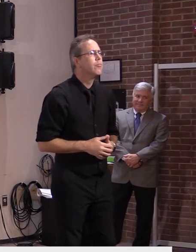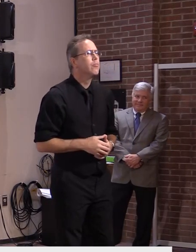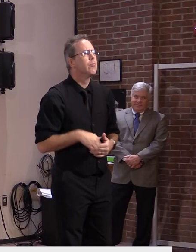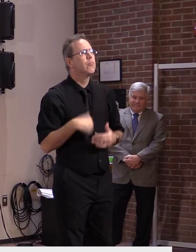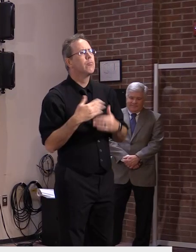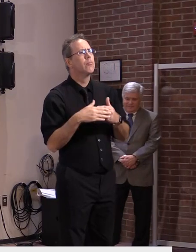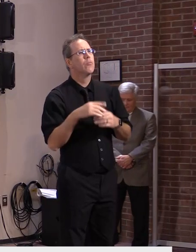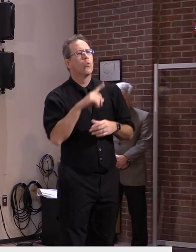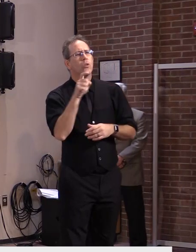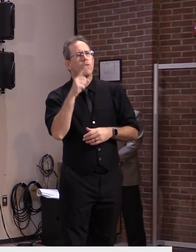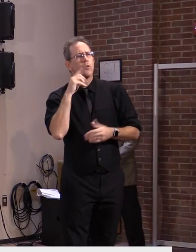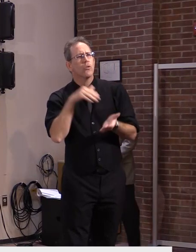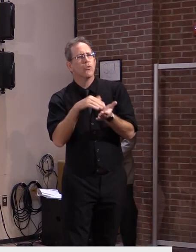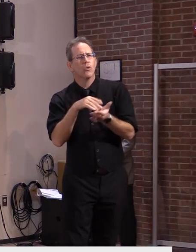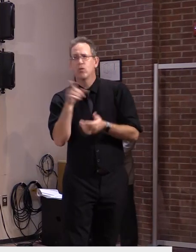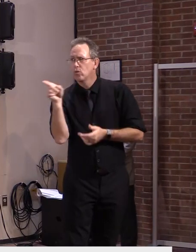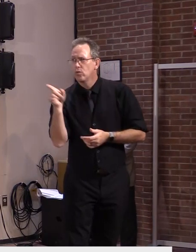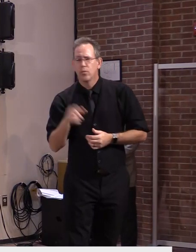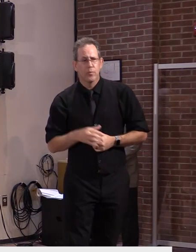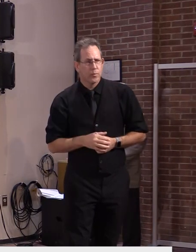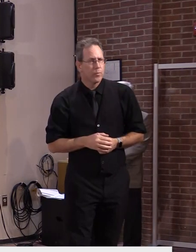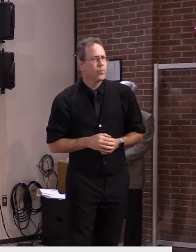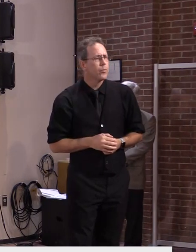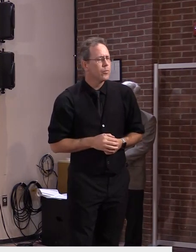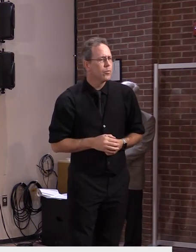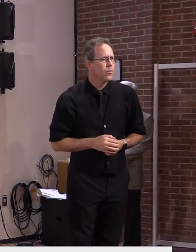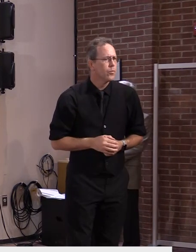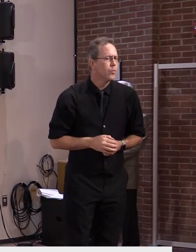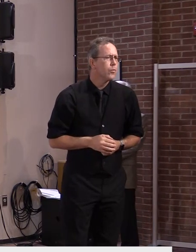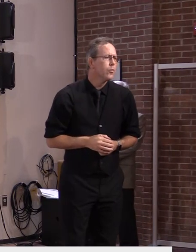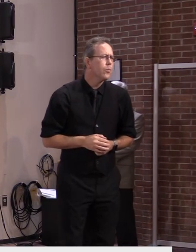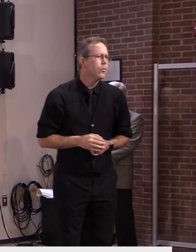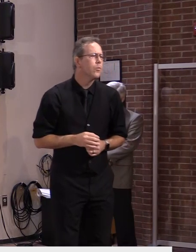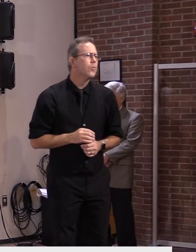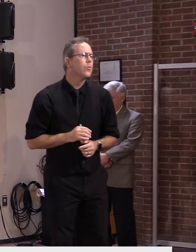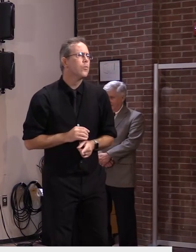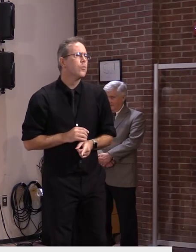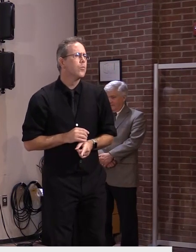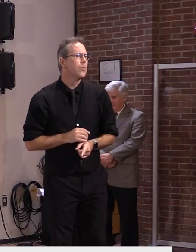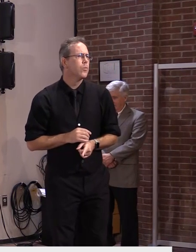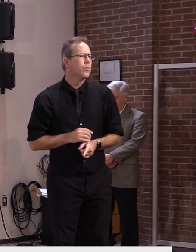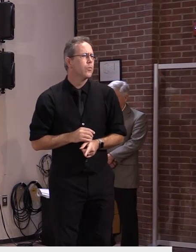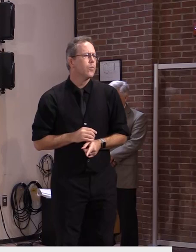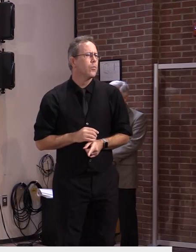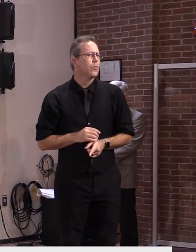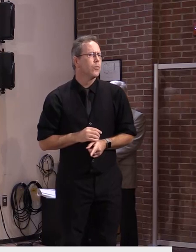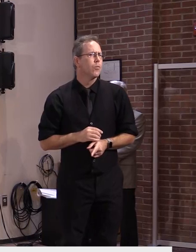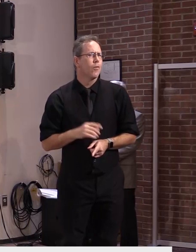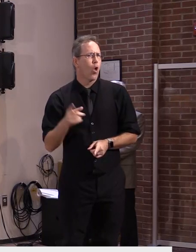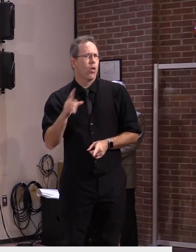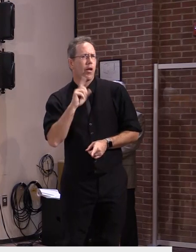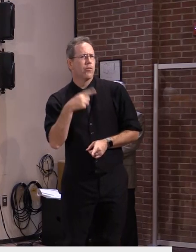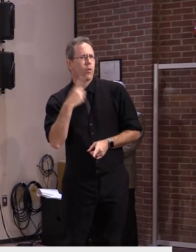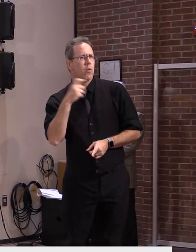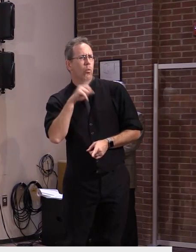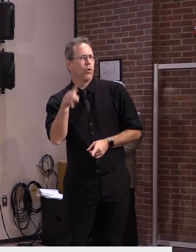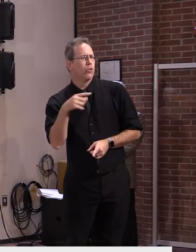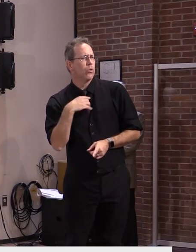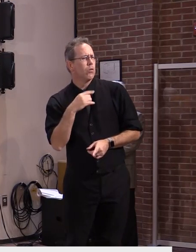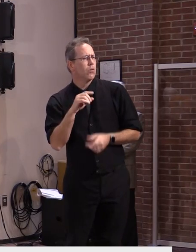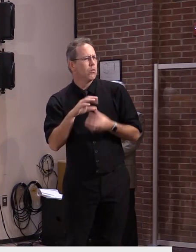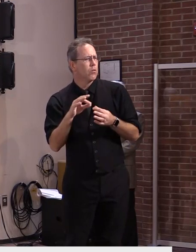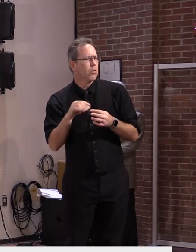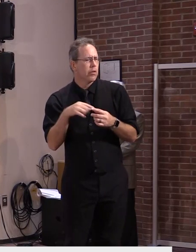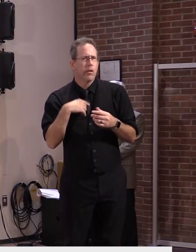you answered one of the questions I was going to ask about from a reader as to whether you can get your flu